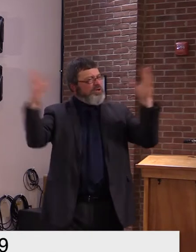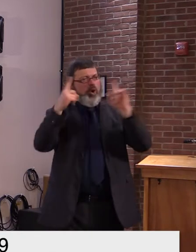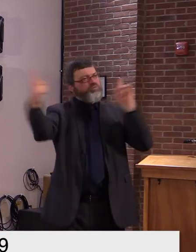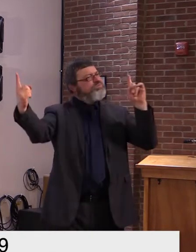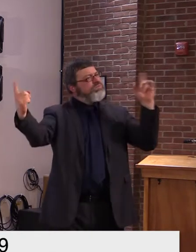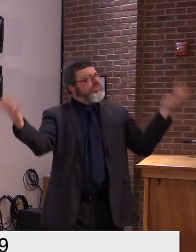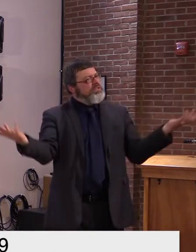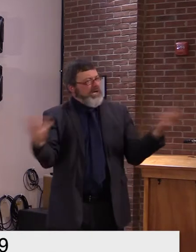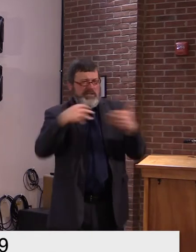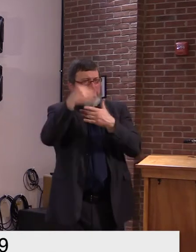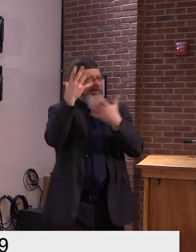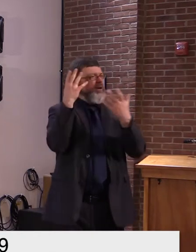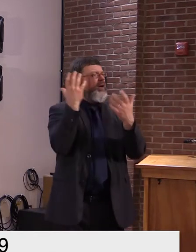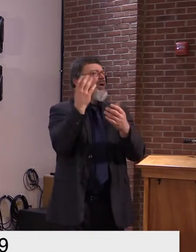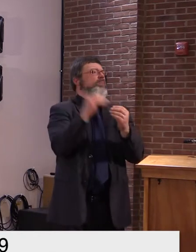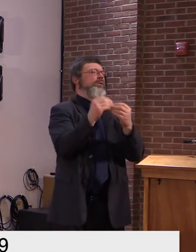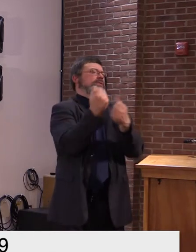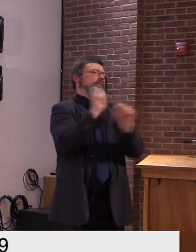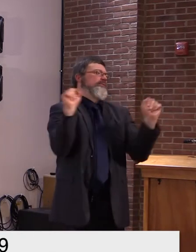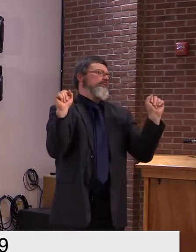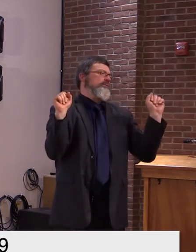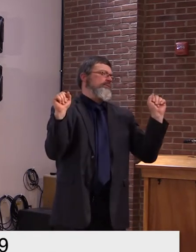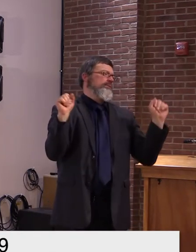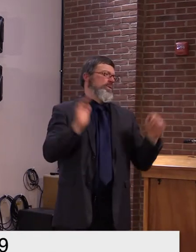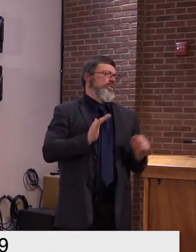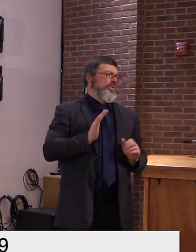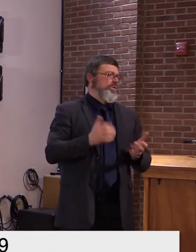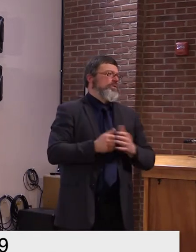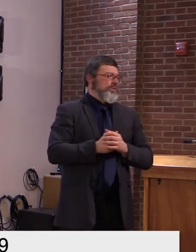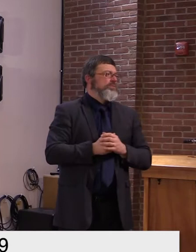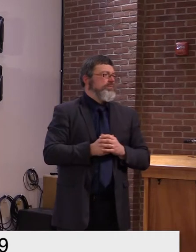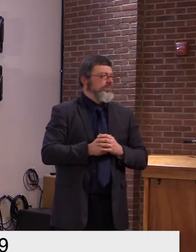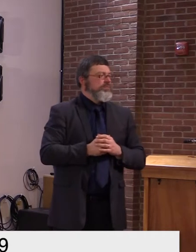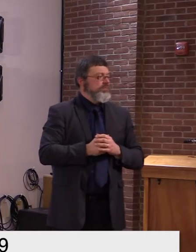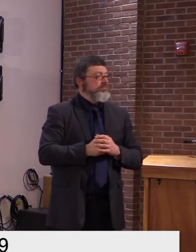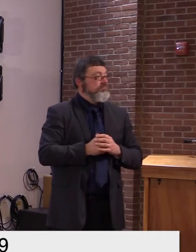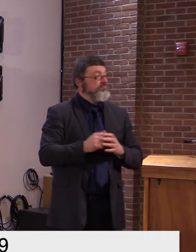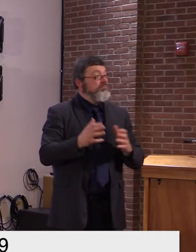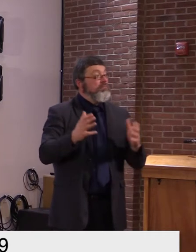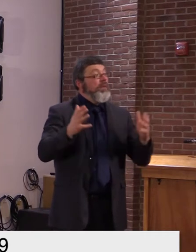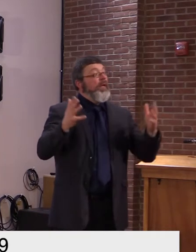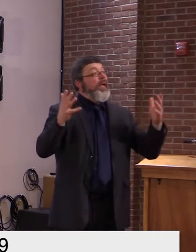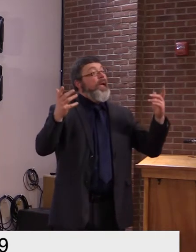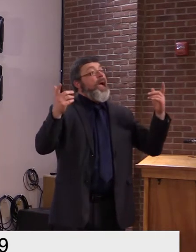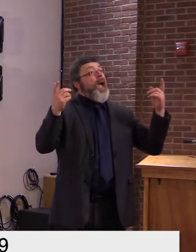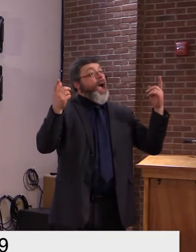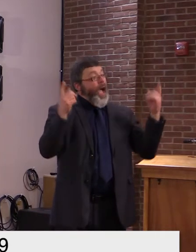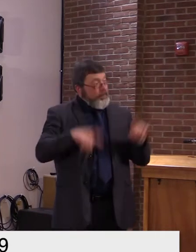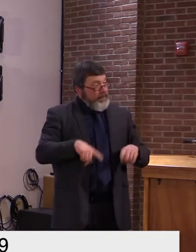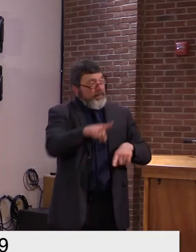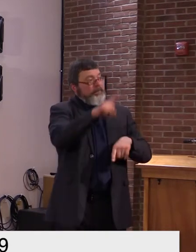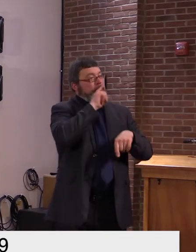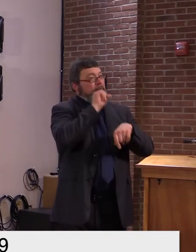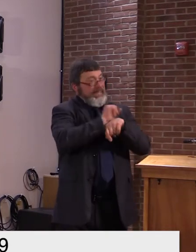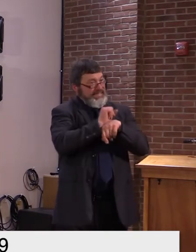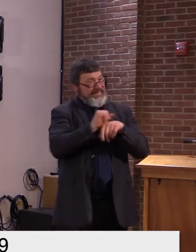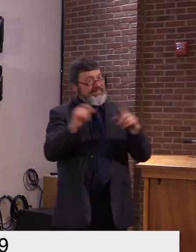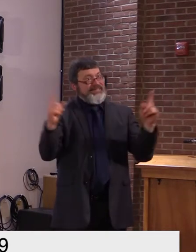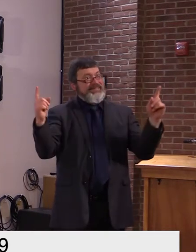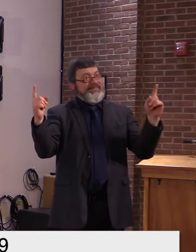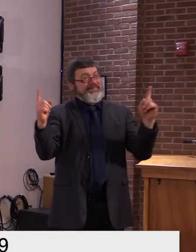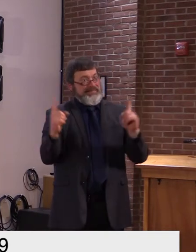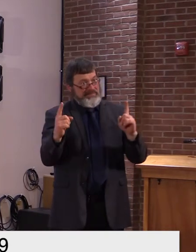get tested 7 days after such a gathering. And if you gather with anyone outside of Vermont,